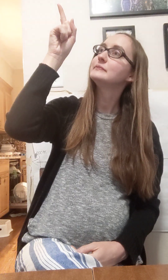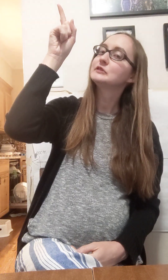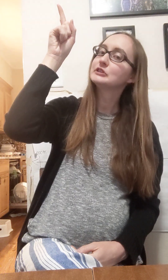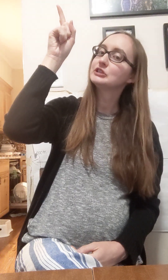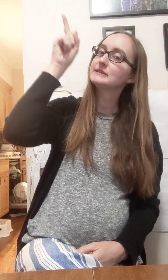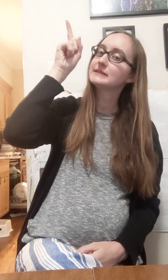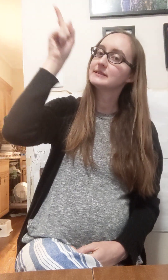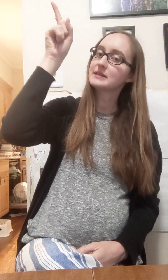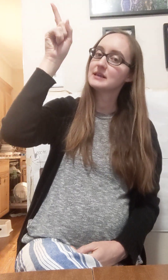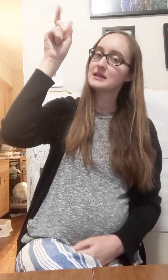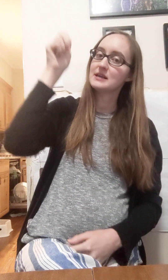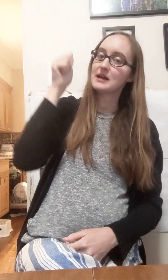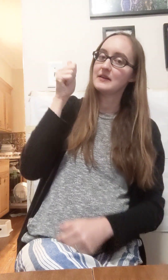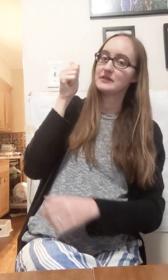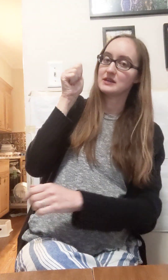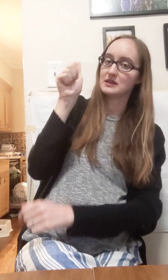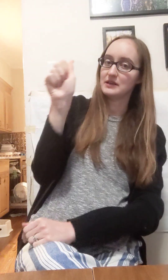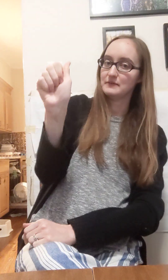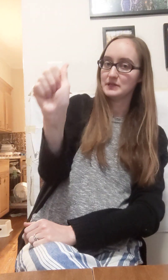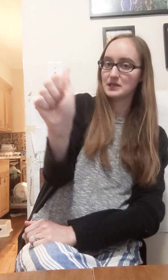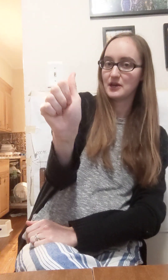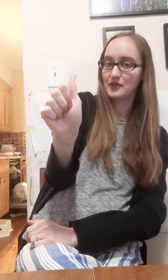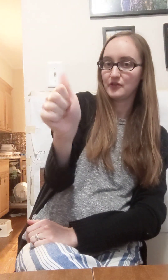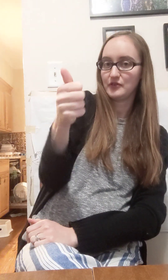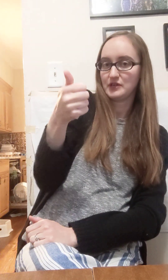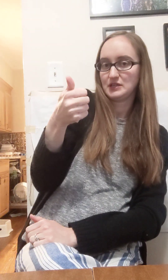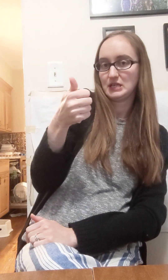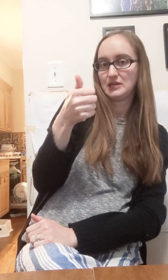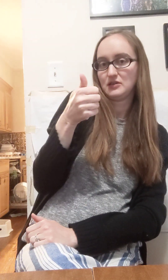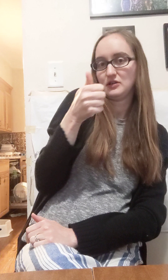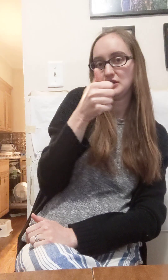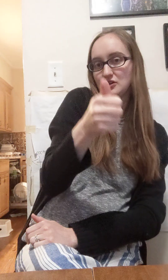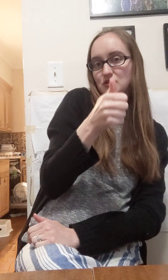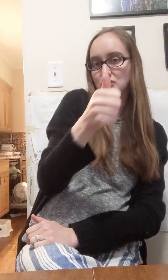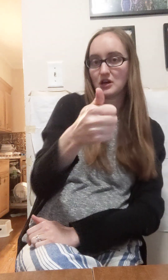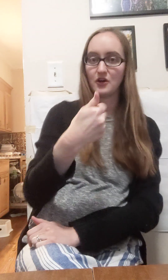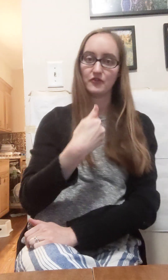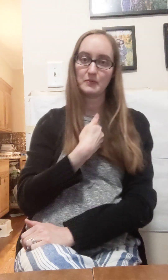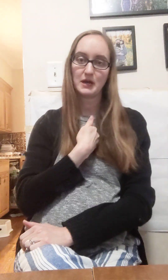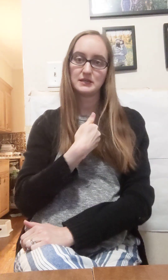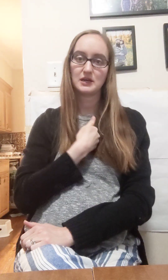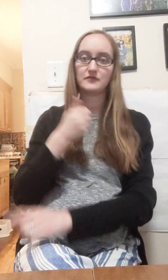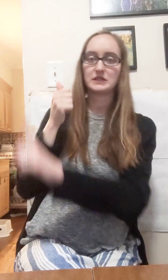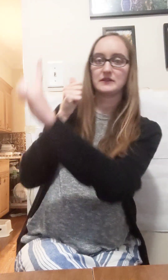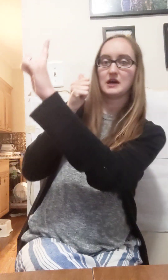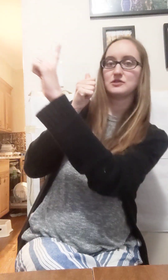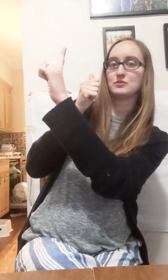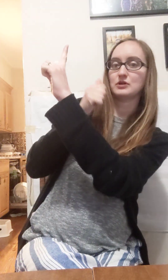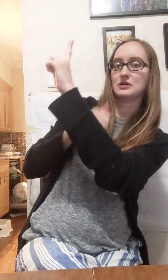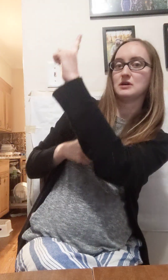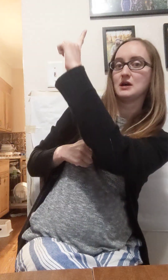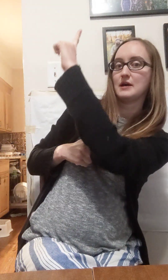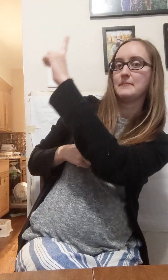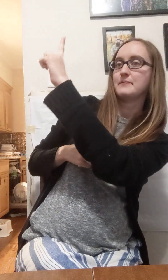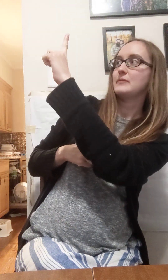to Jesus, he, and then himself, like yourself or myself is like that. So we're going to